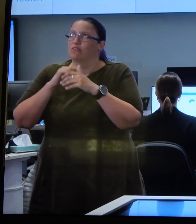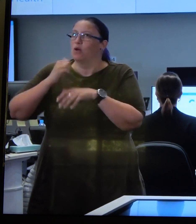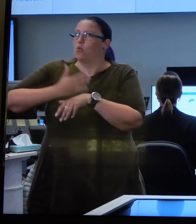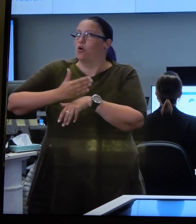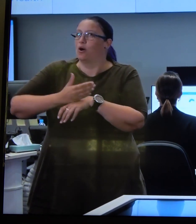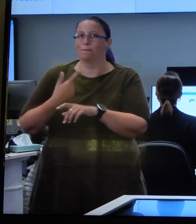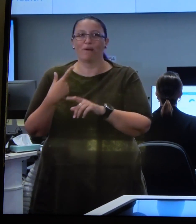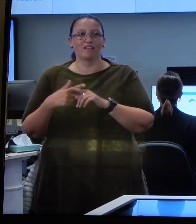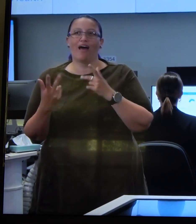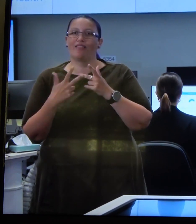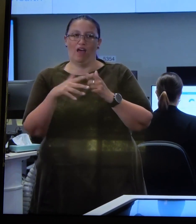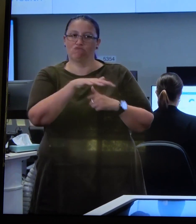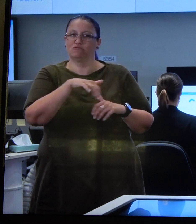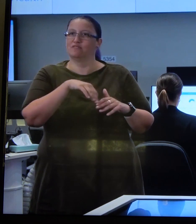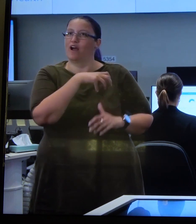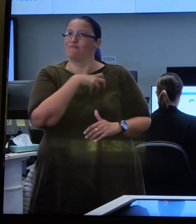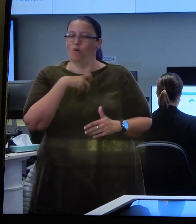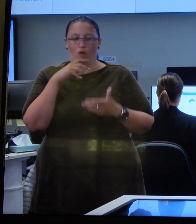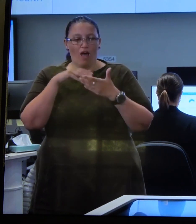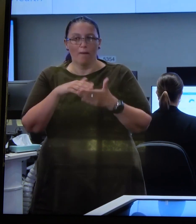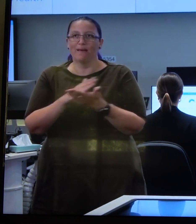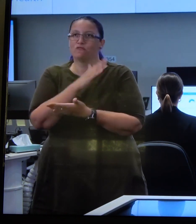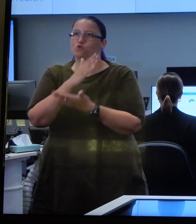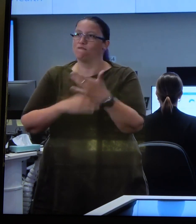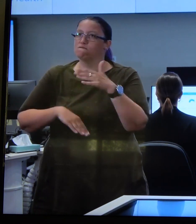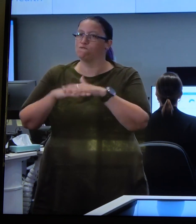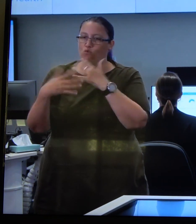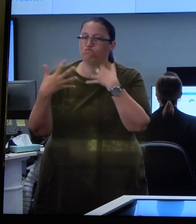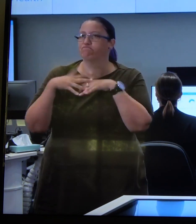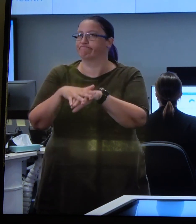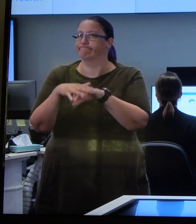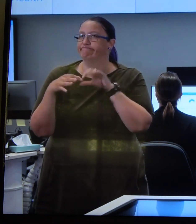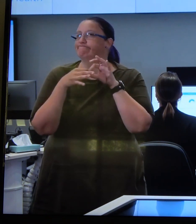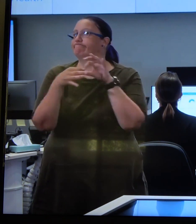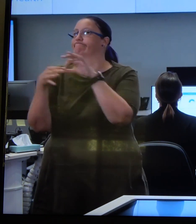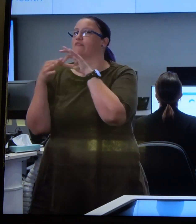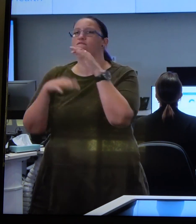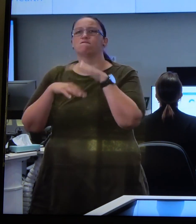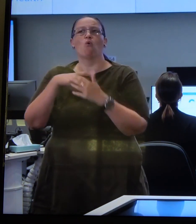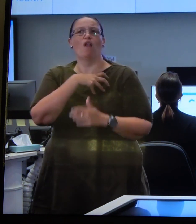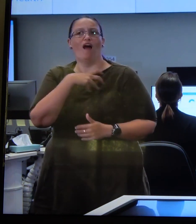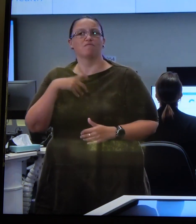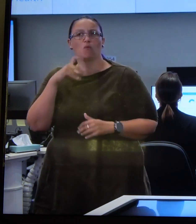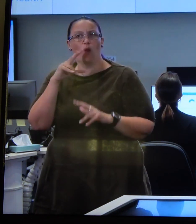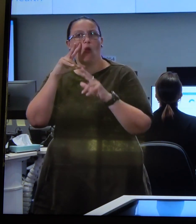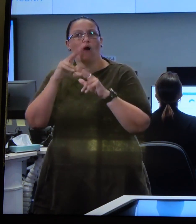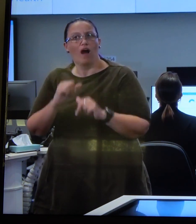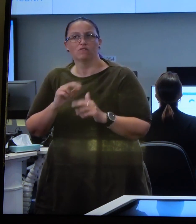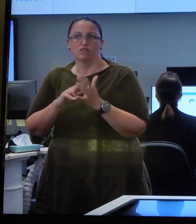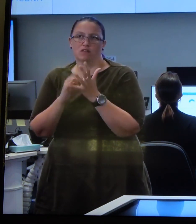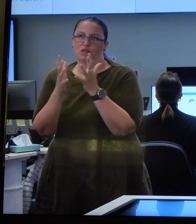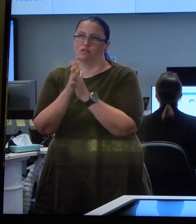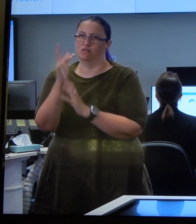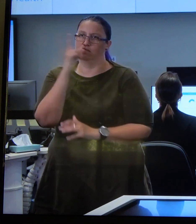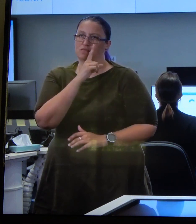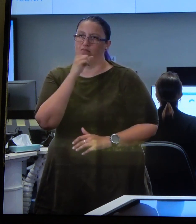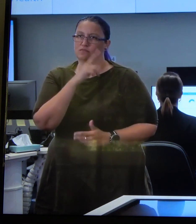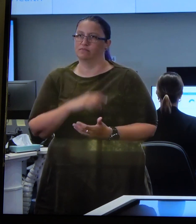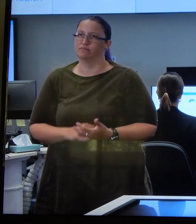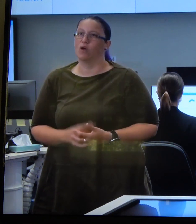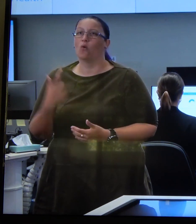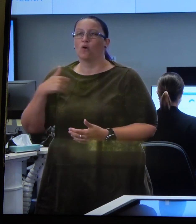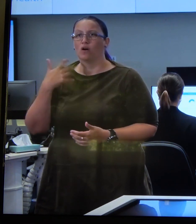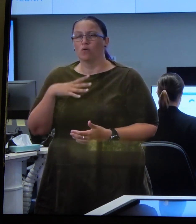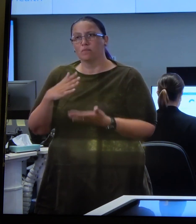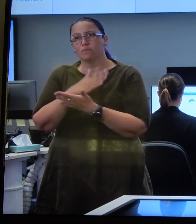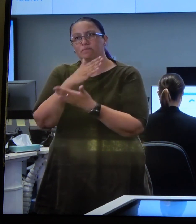also functional areas to provide a whole of government approach to to looking after the people of New South Wales and ensuring that the